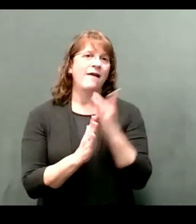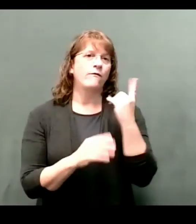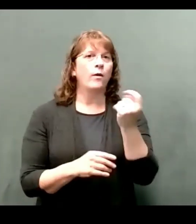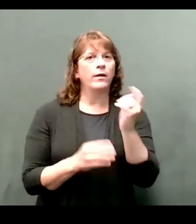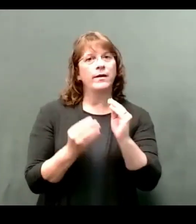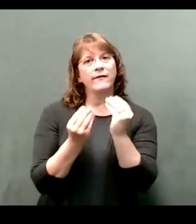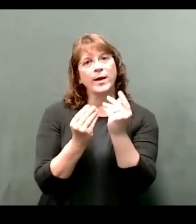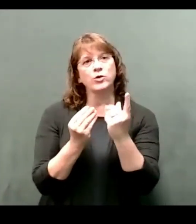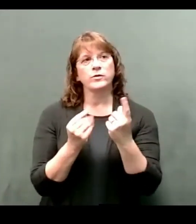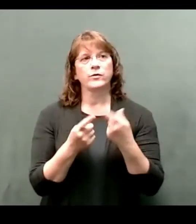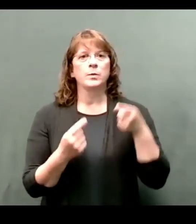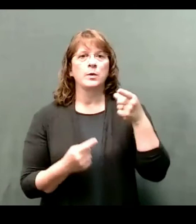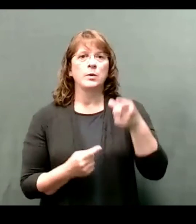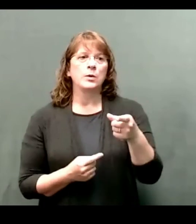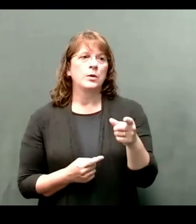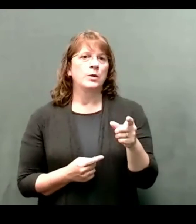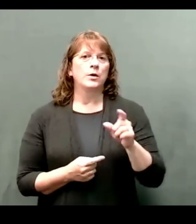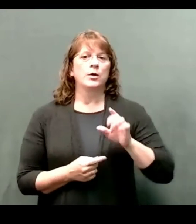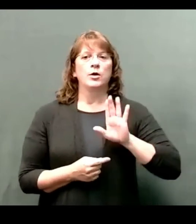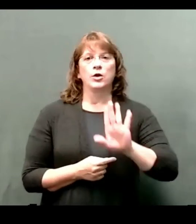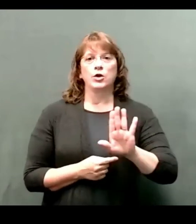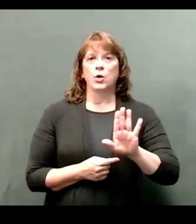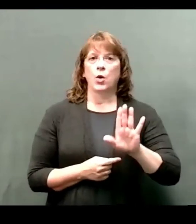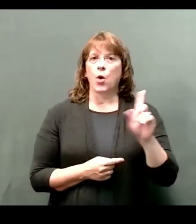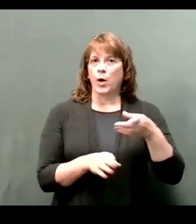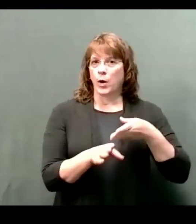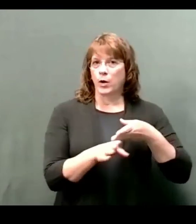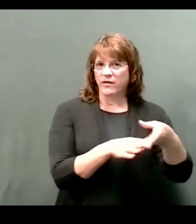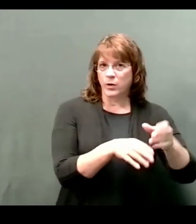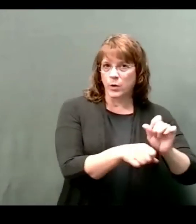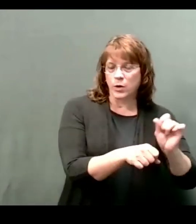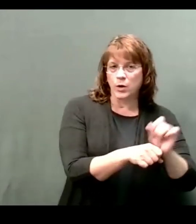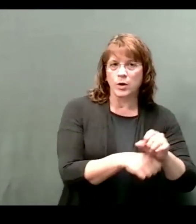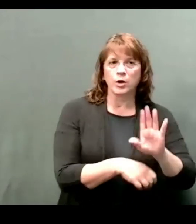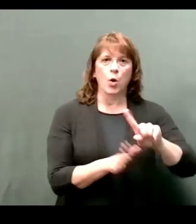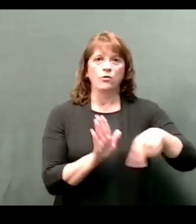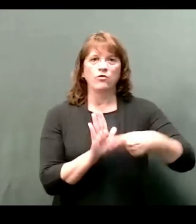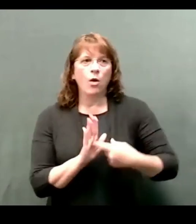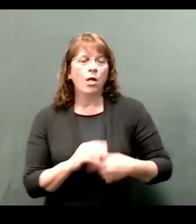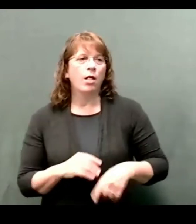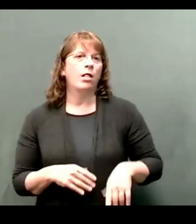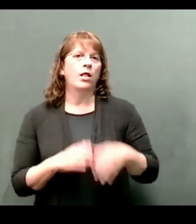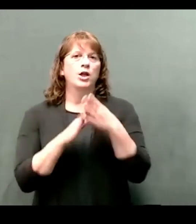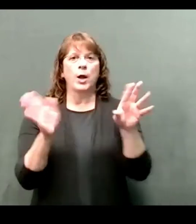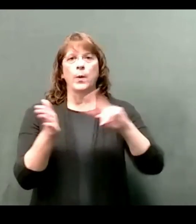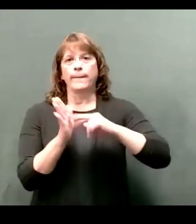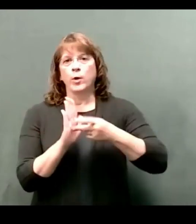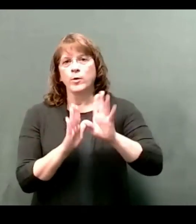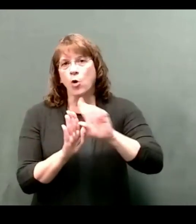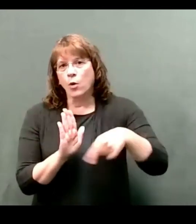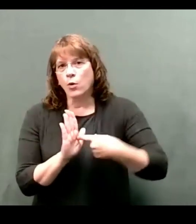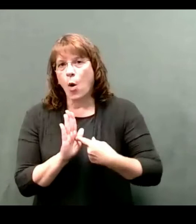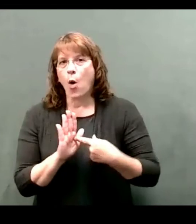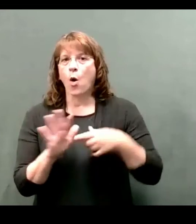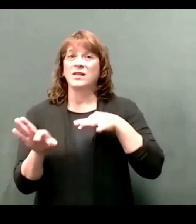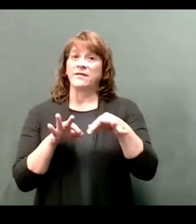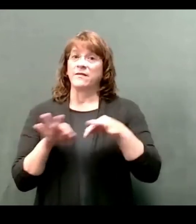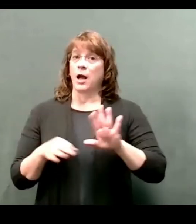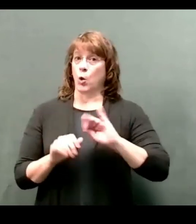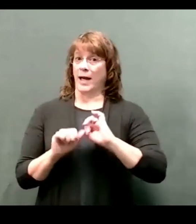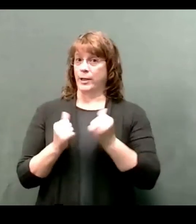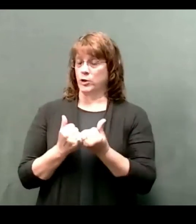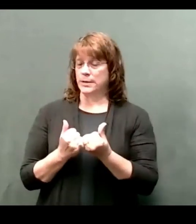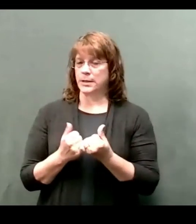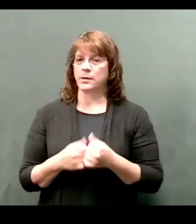for a little bit of information from you. What sector do you work in? What's your role? What is the general purpose of your role as defined by your